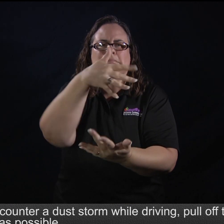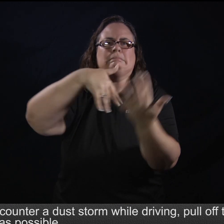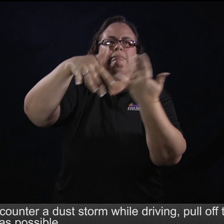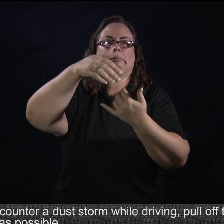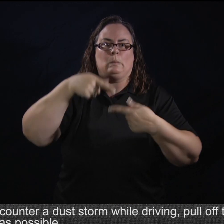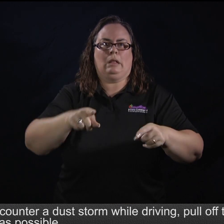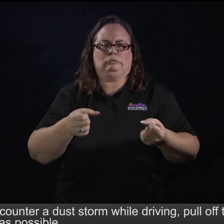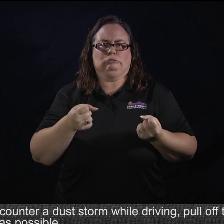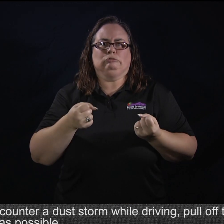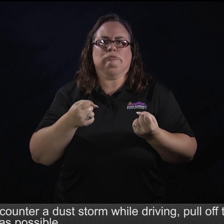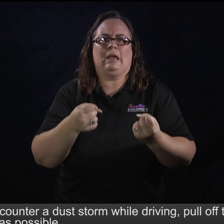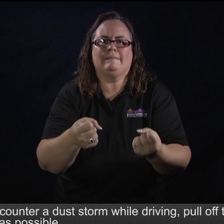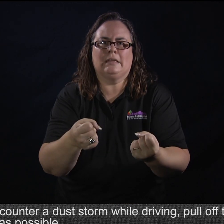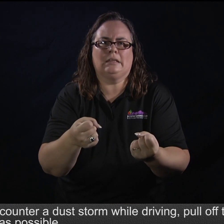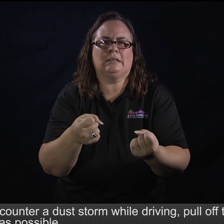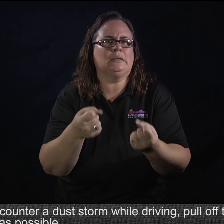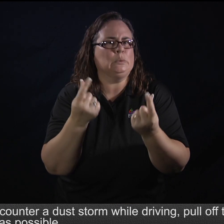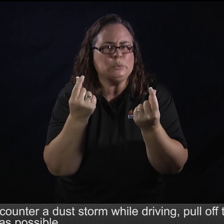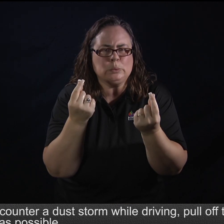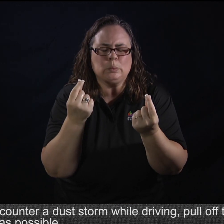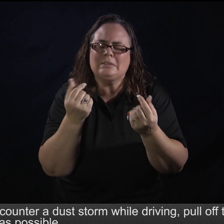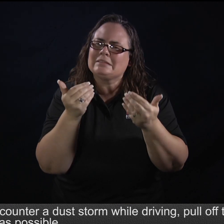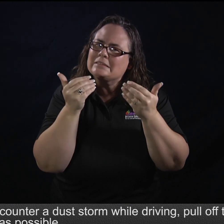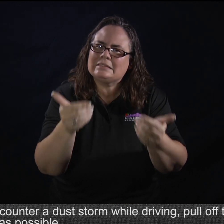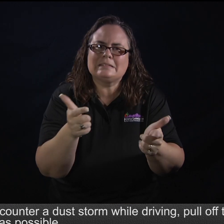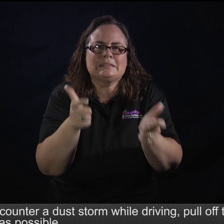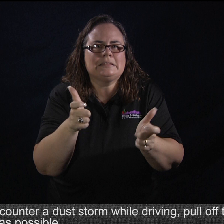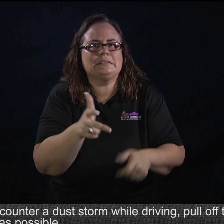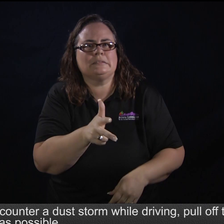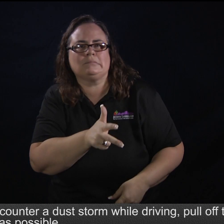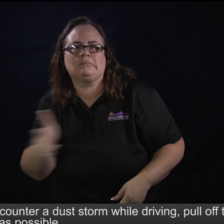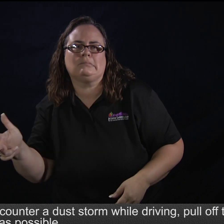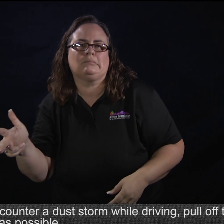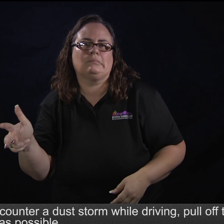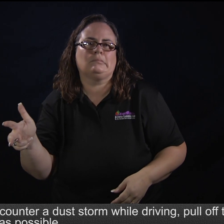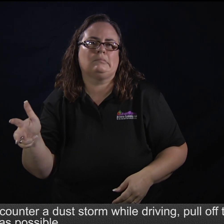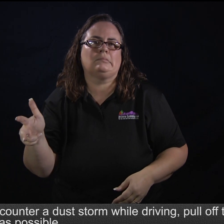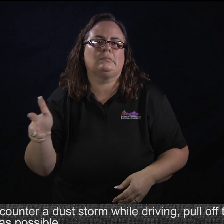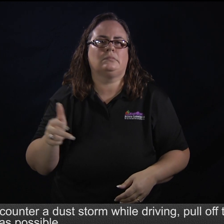If you encounter a dust storm while driving, pull off the road as soon as possible.